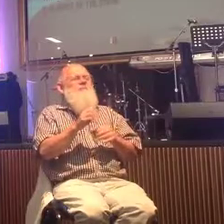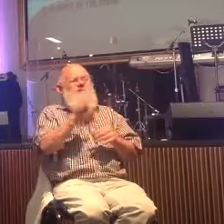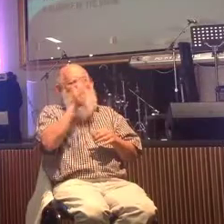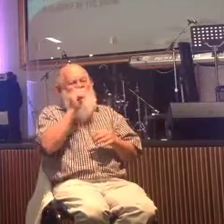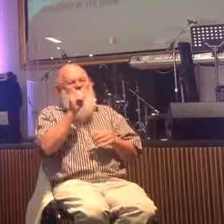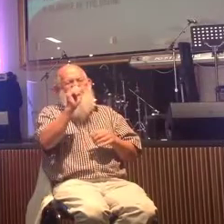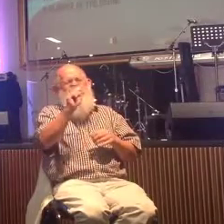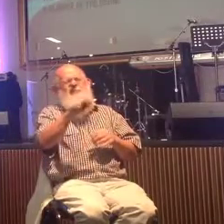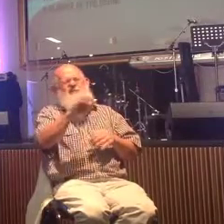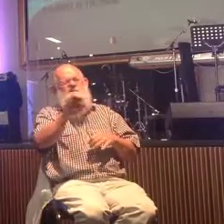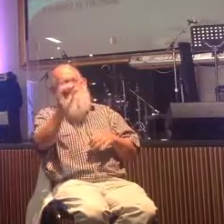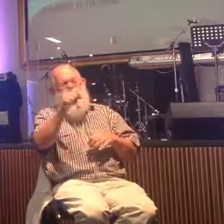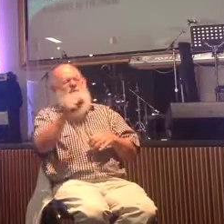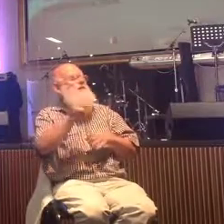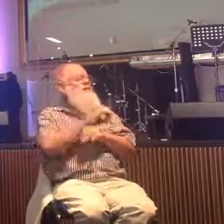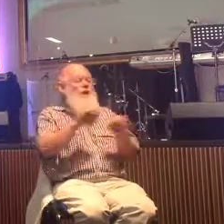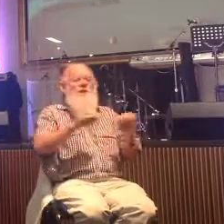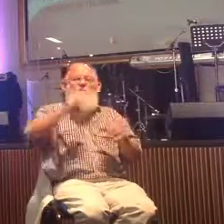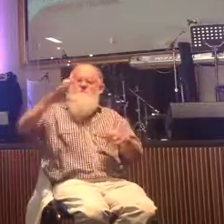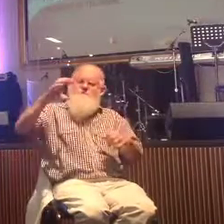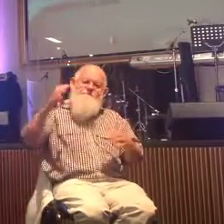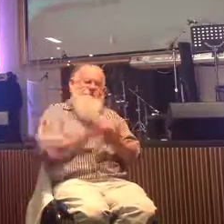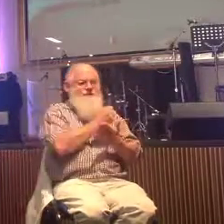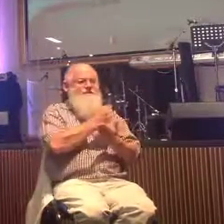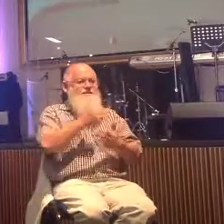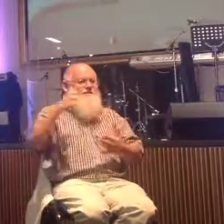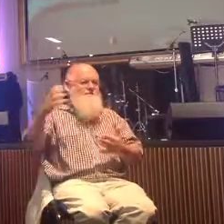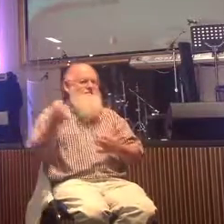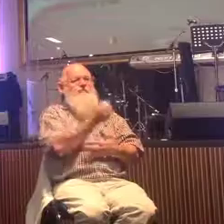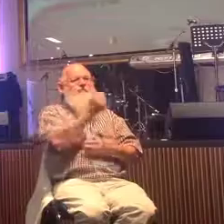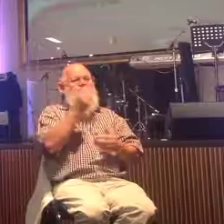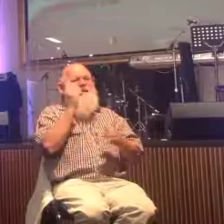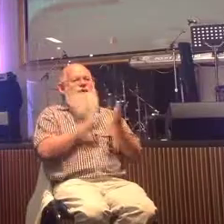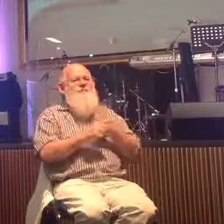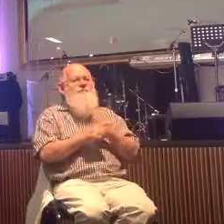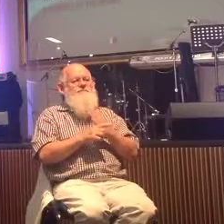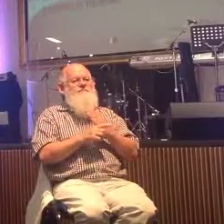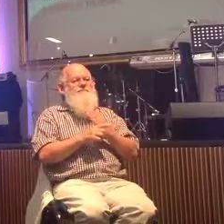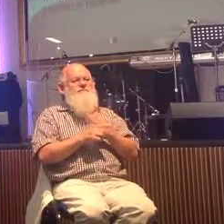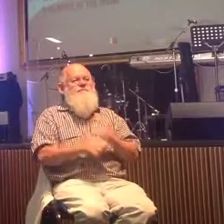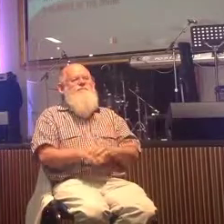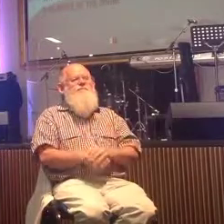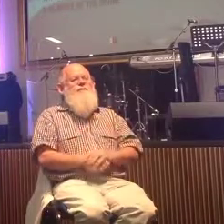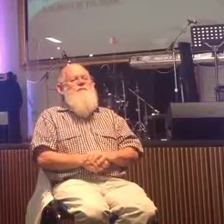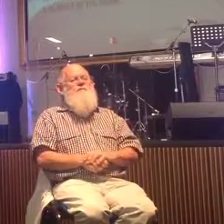that follow Jesus, transformation happens in all the ones that are in the Bible.